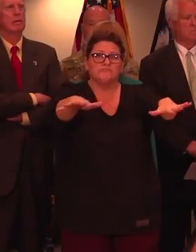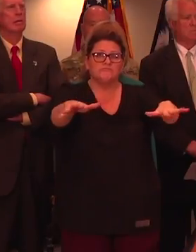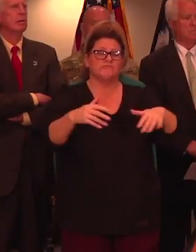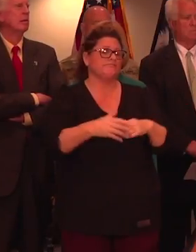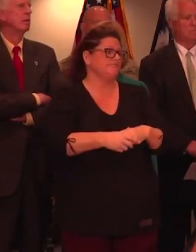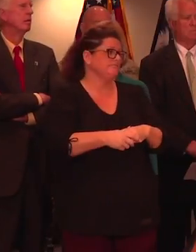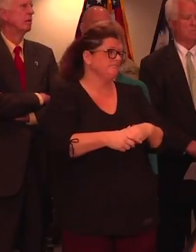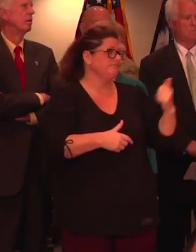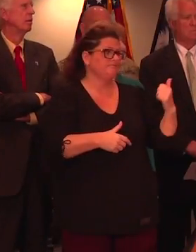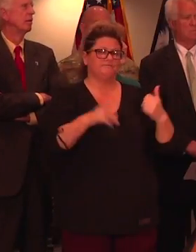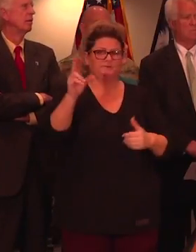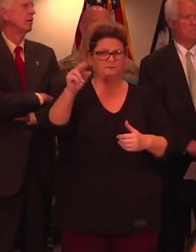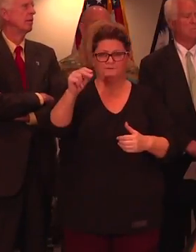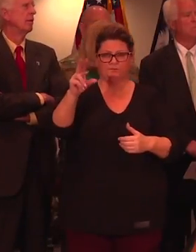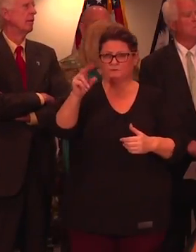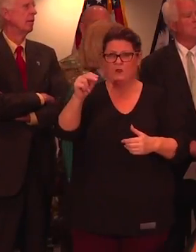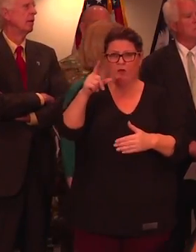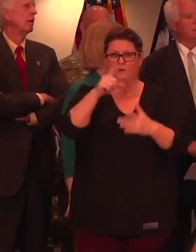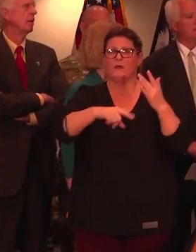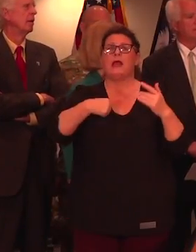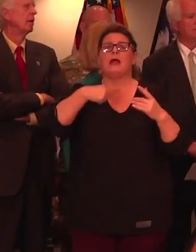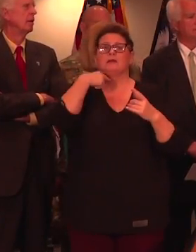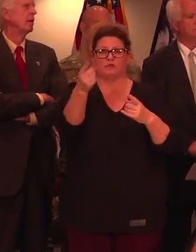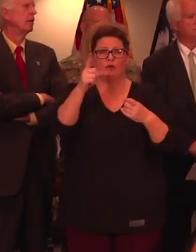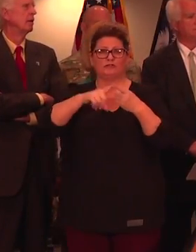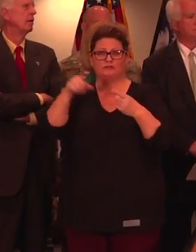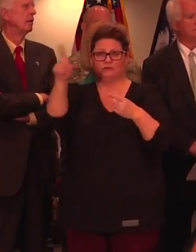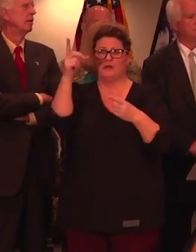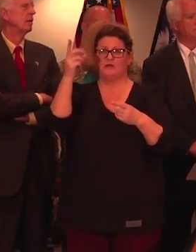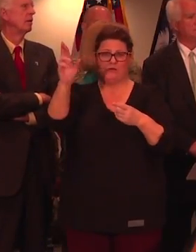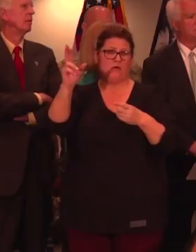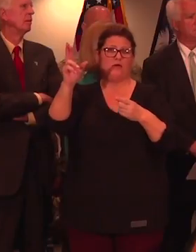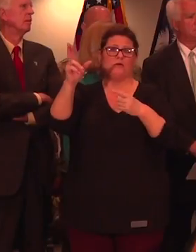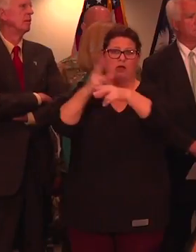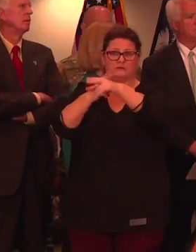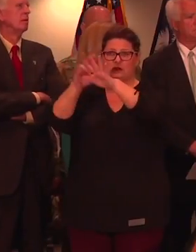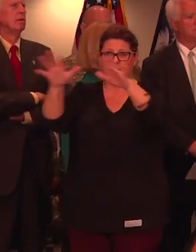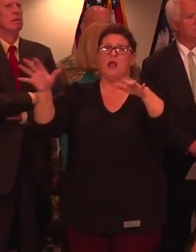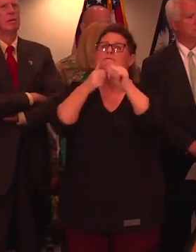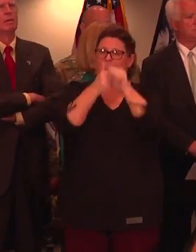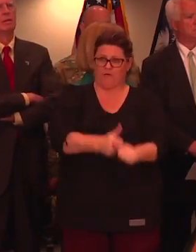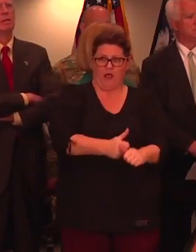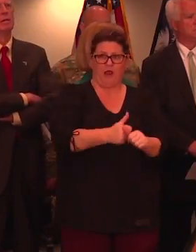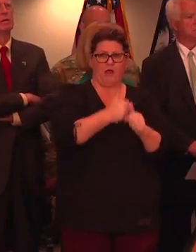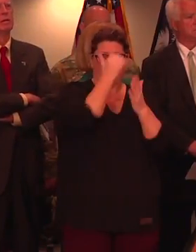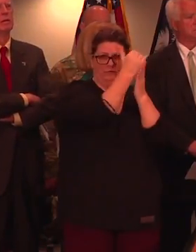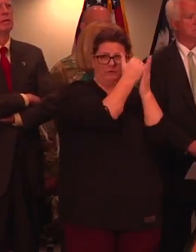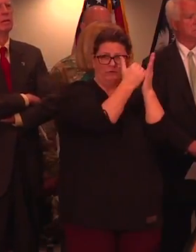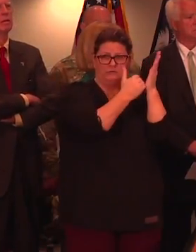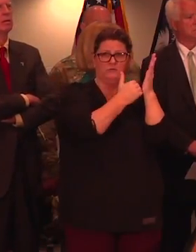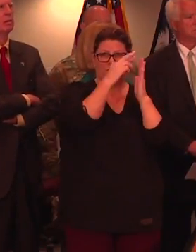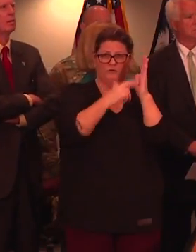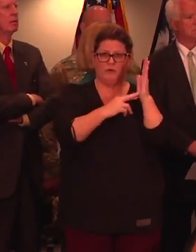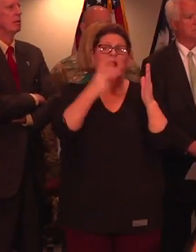So, no. What we have communicated to providers is to stick as closely as possible to the criteria for the